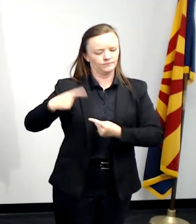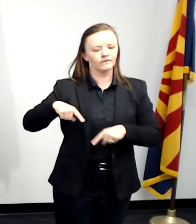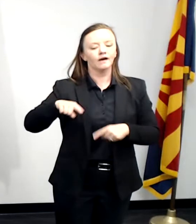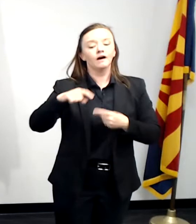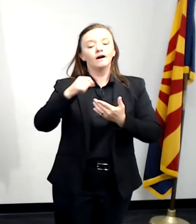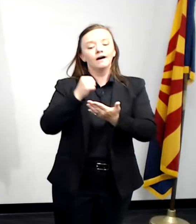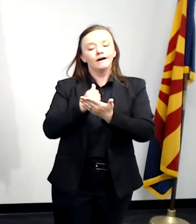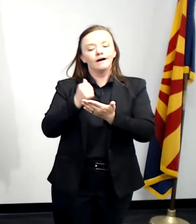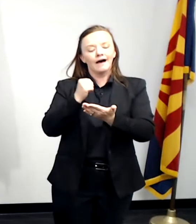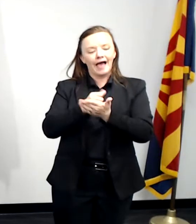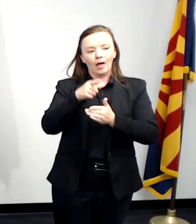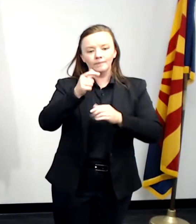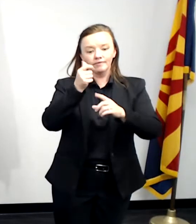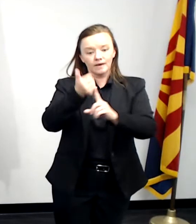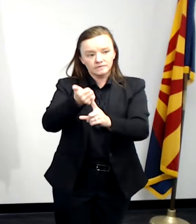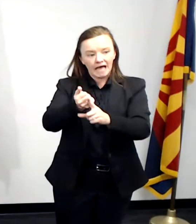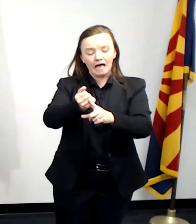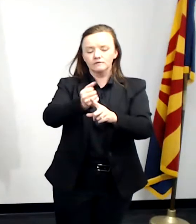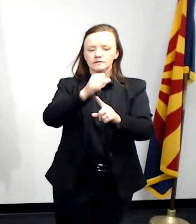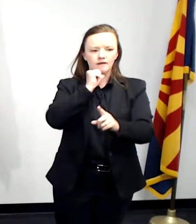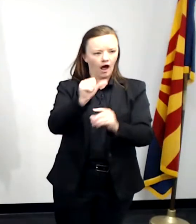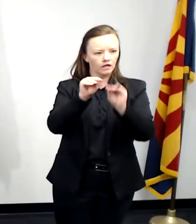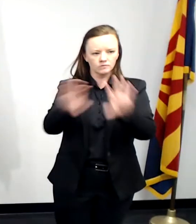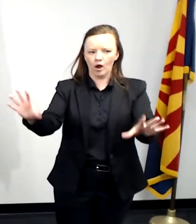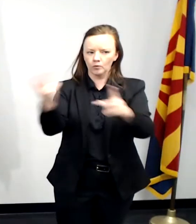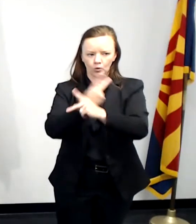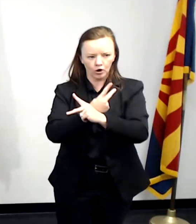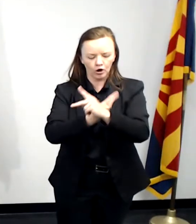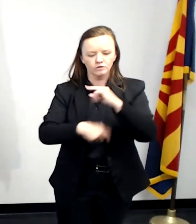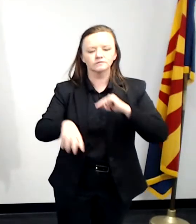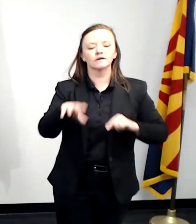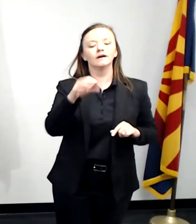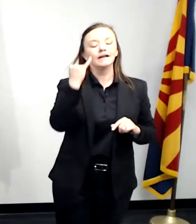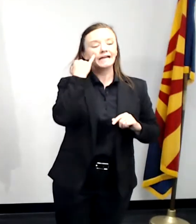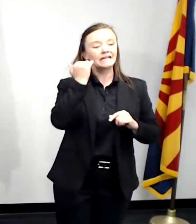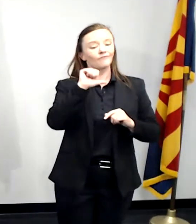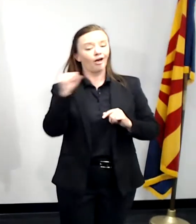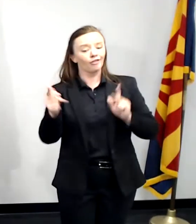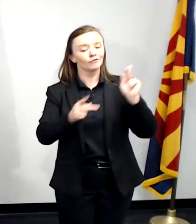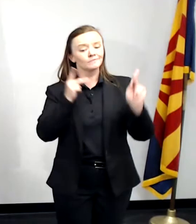and who to call if they do develop symptoms.